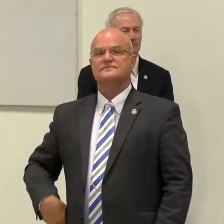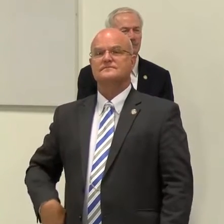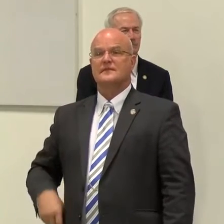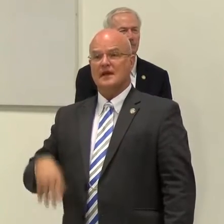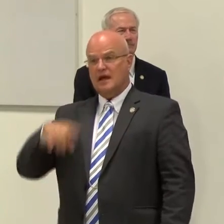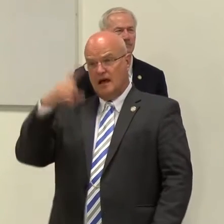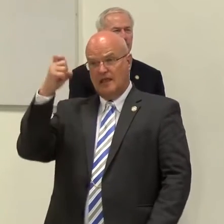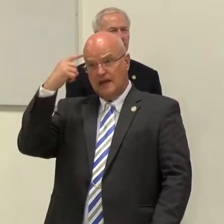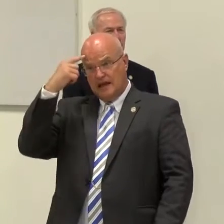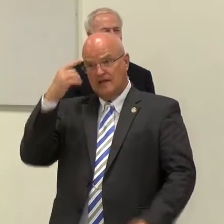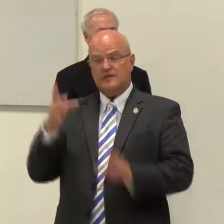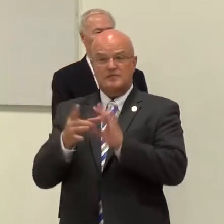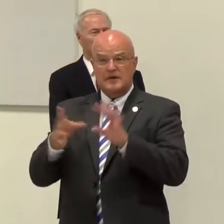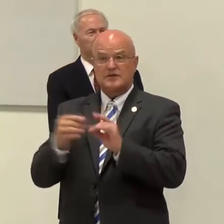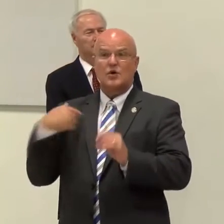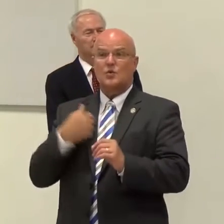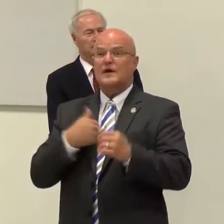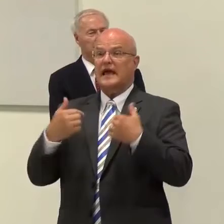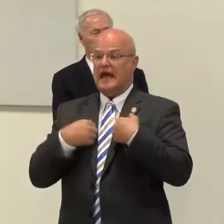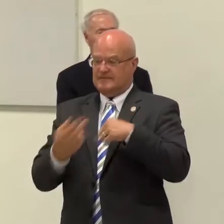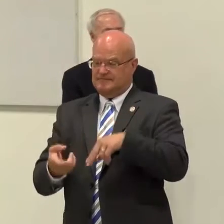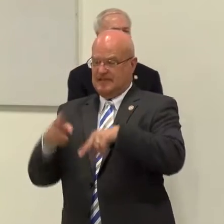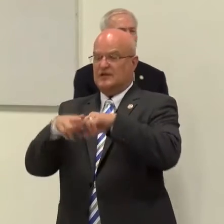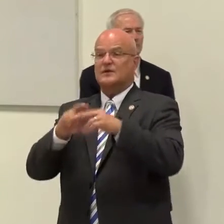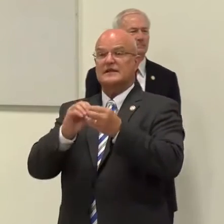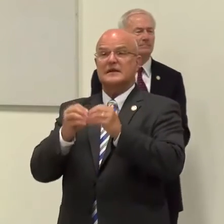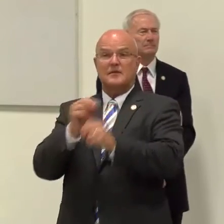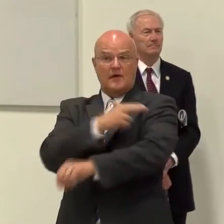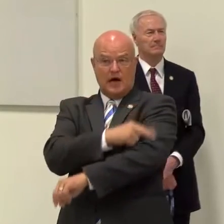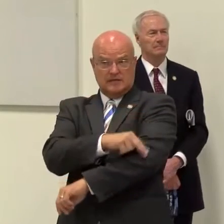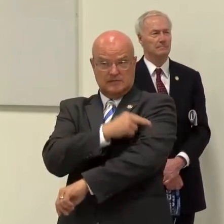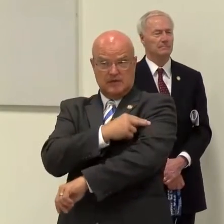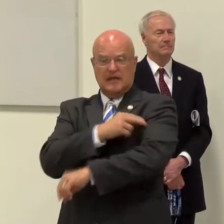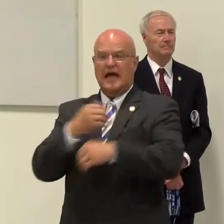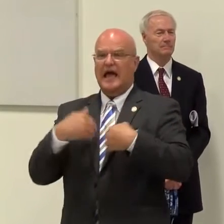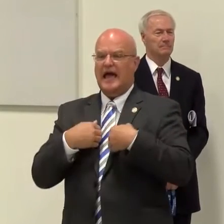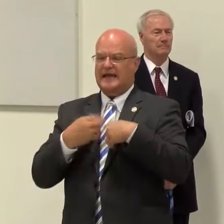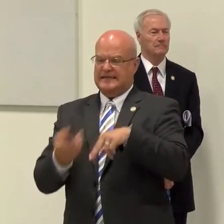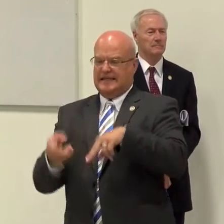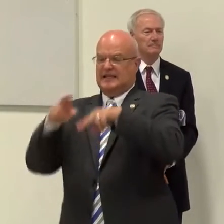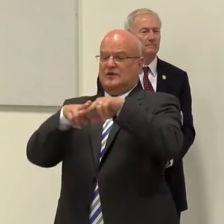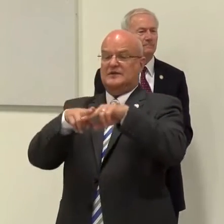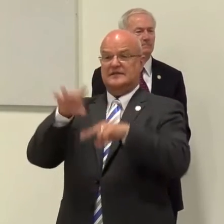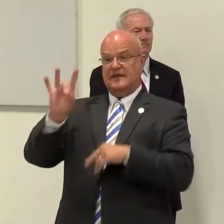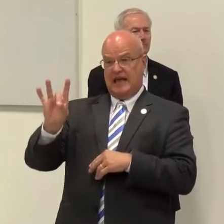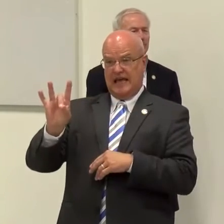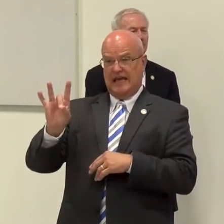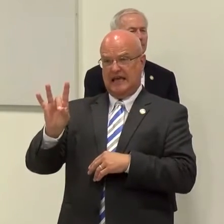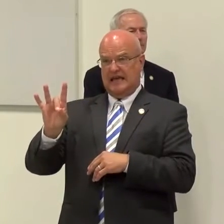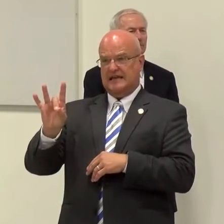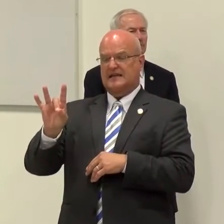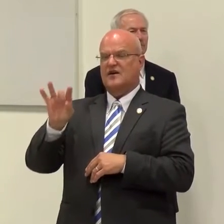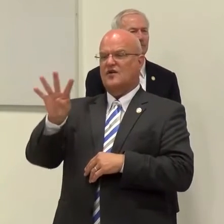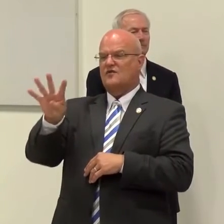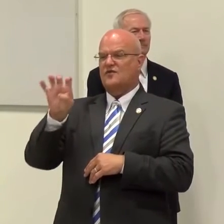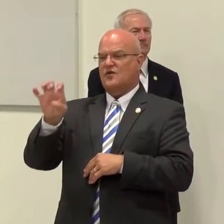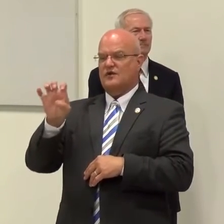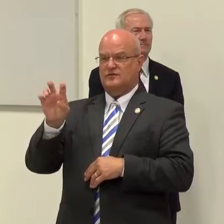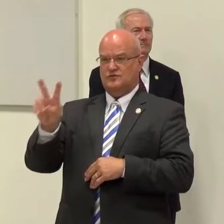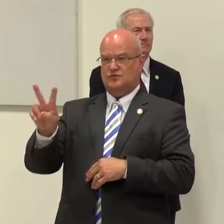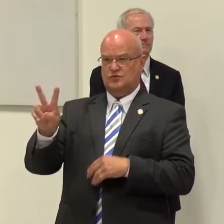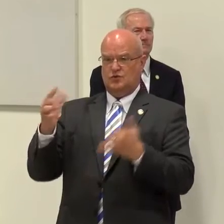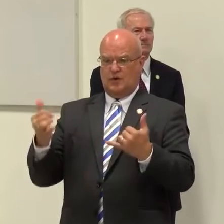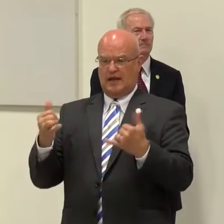The Governor has mentioned we have had an increase in the number hospitalized. We've had a net increase of 8, so we're up to